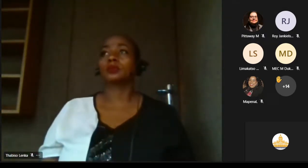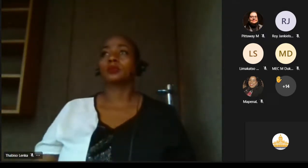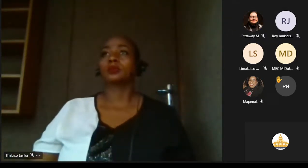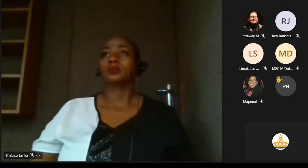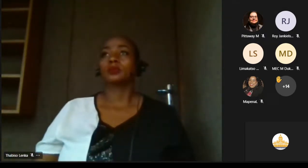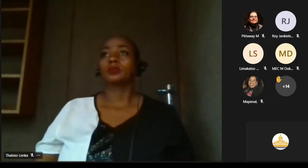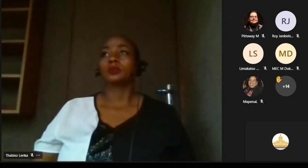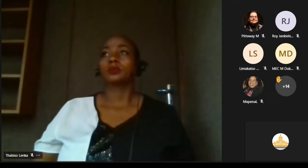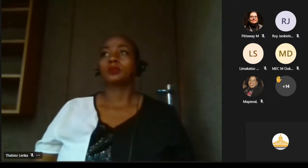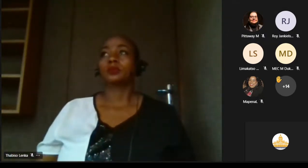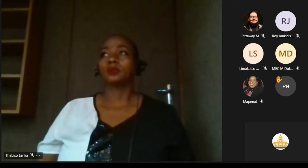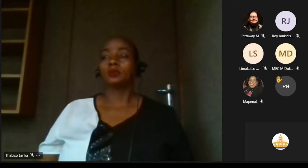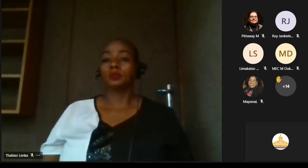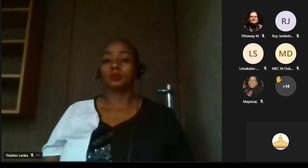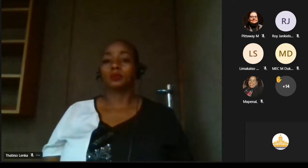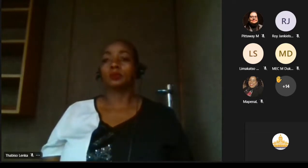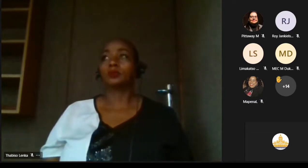Honorable members,